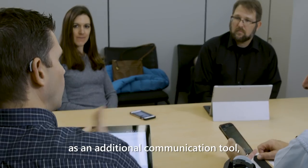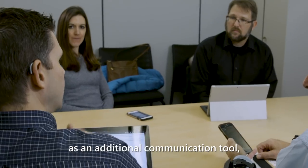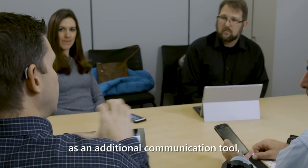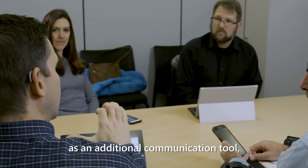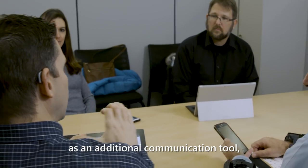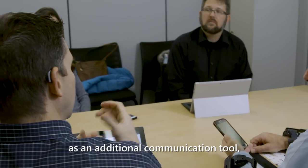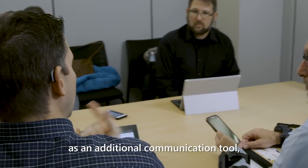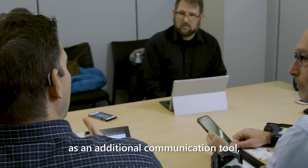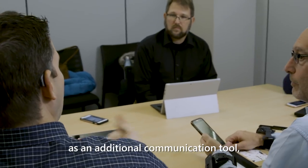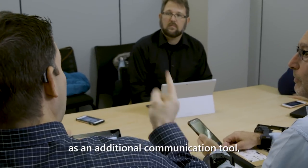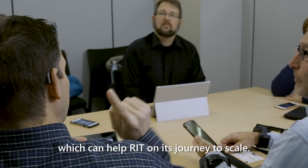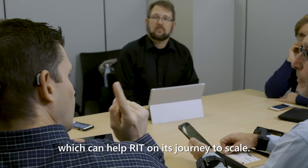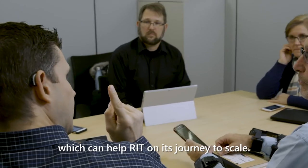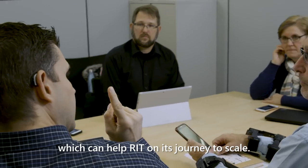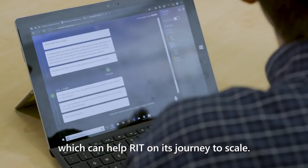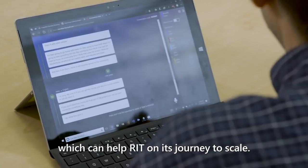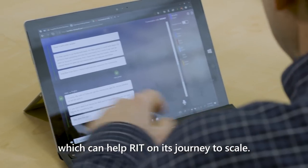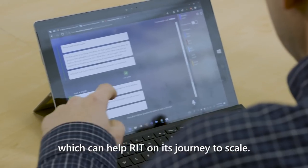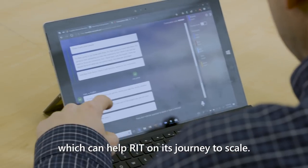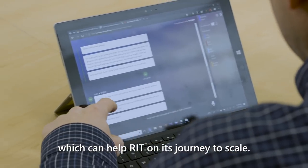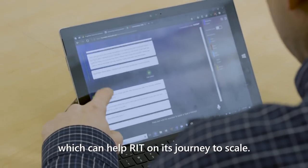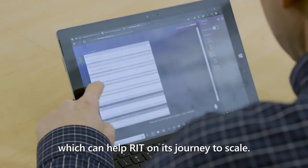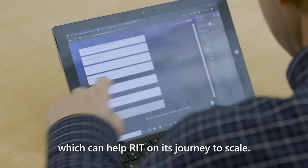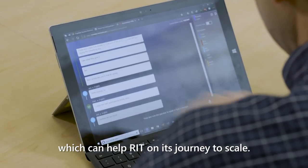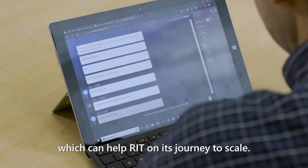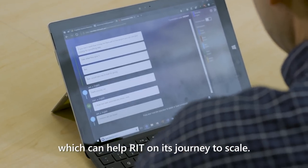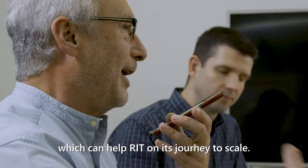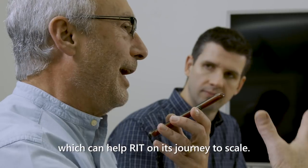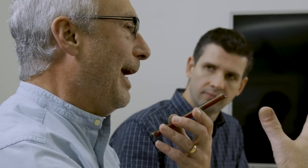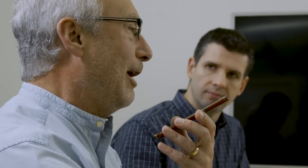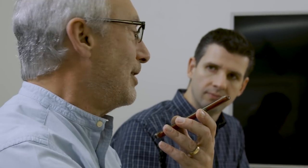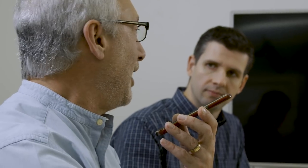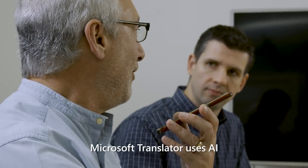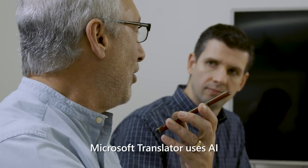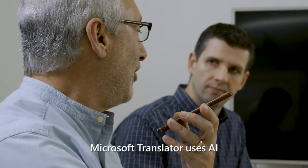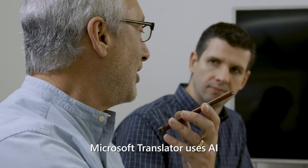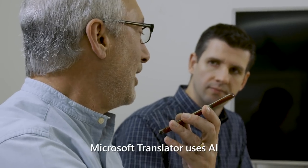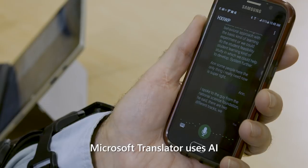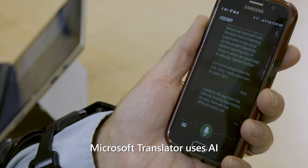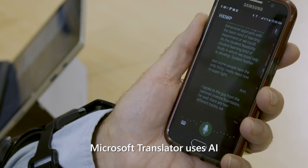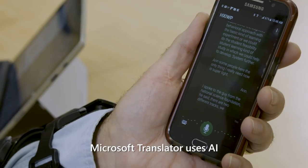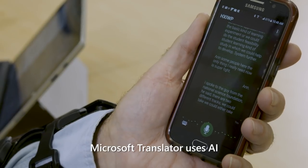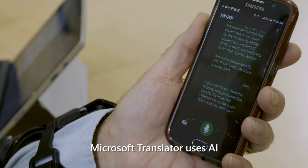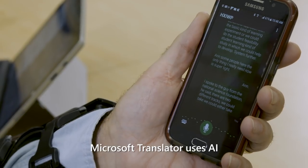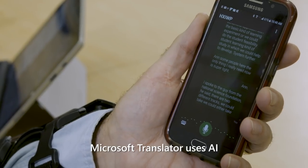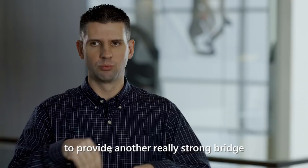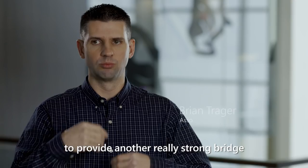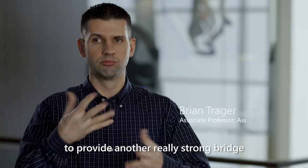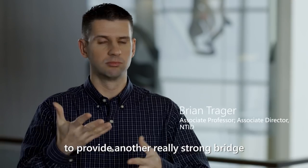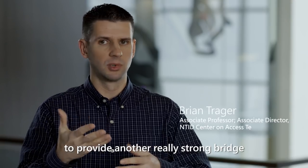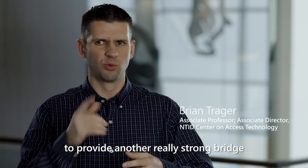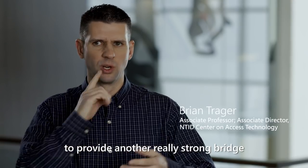additional communication tool, which can help RIT on its journey to scale. Microsoft Translator uses AI